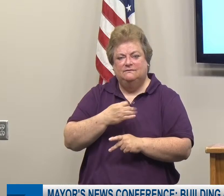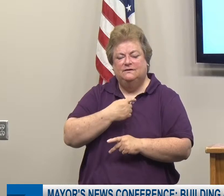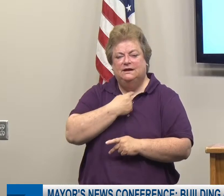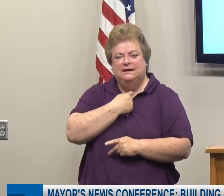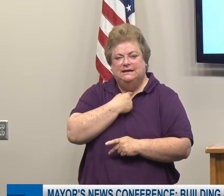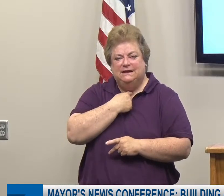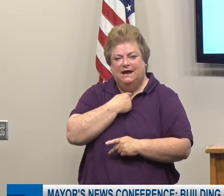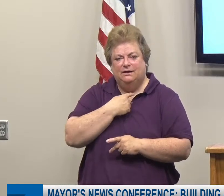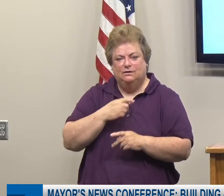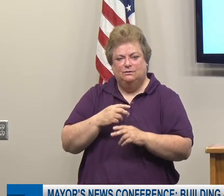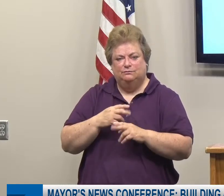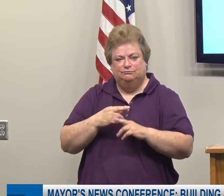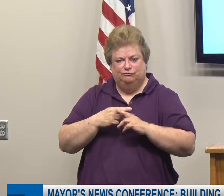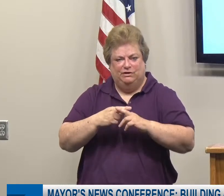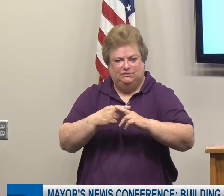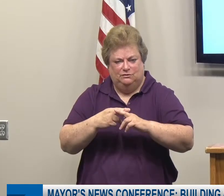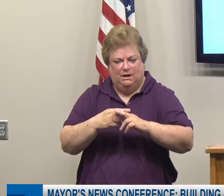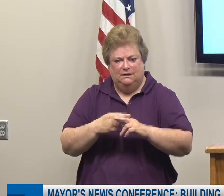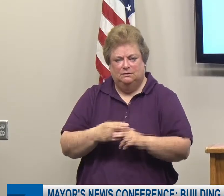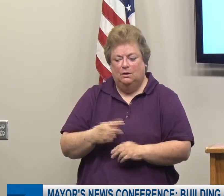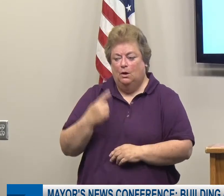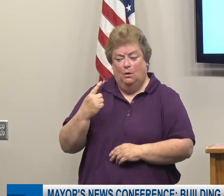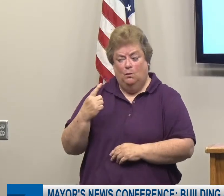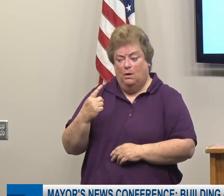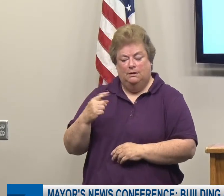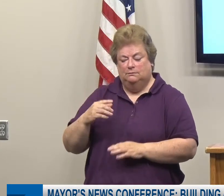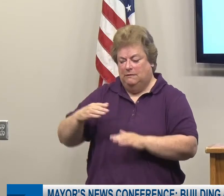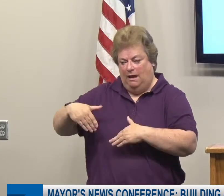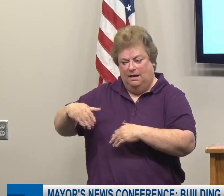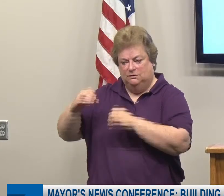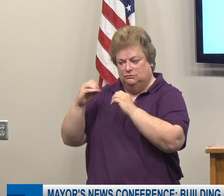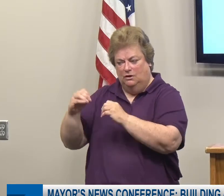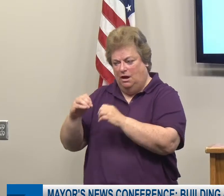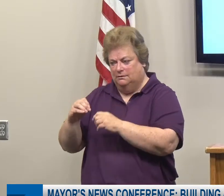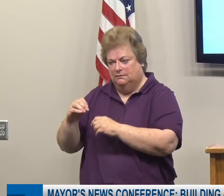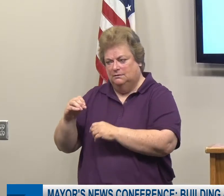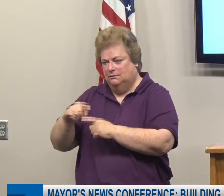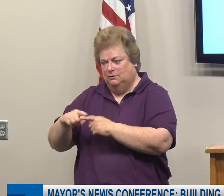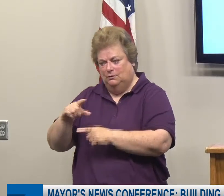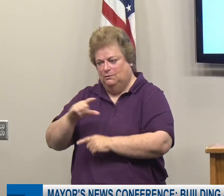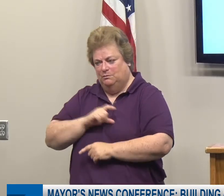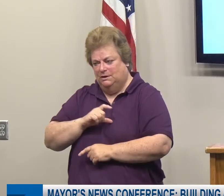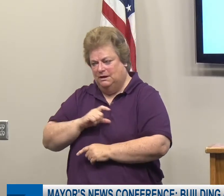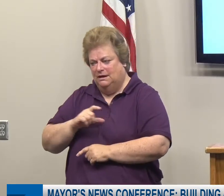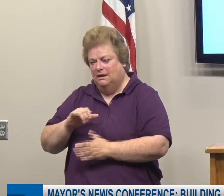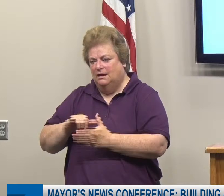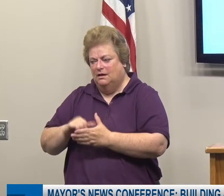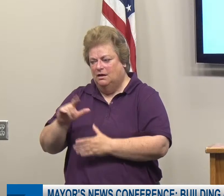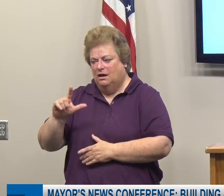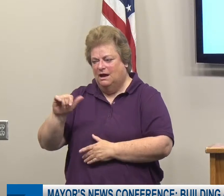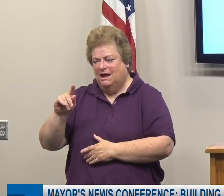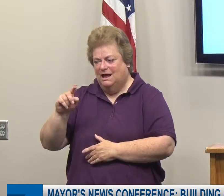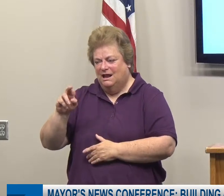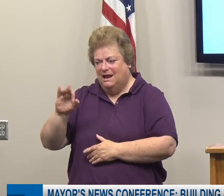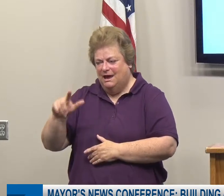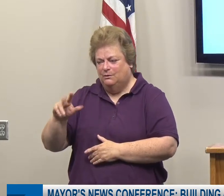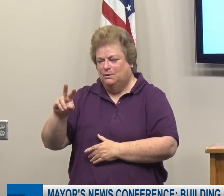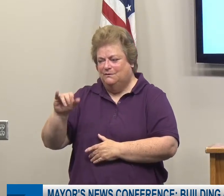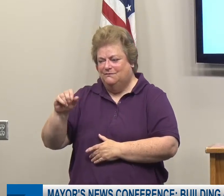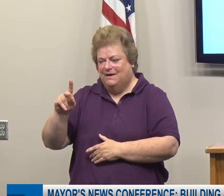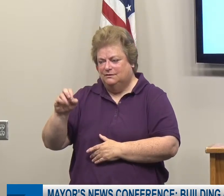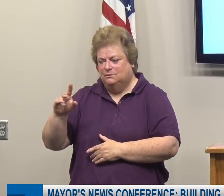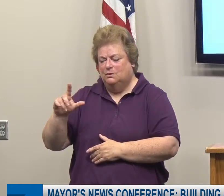One is something that has not been taught by the Lincoln Police Department in more than a decade. That is called the lateral vascular neck